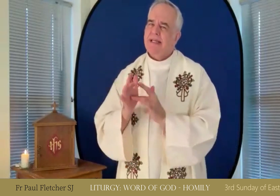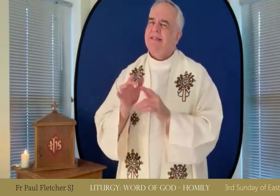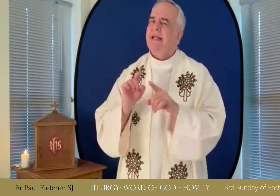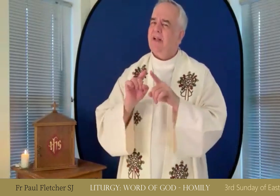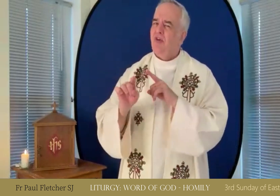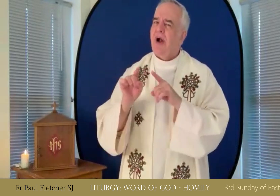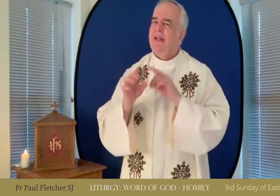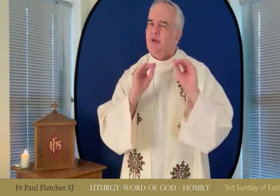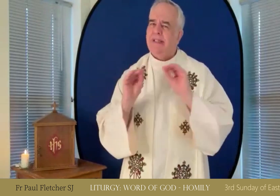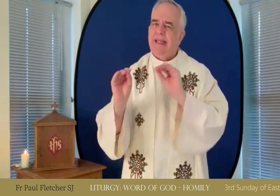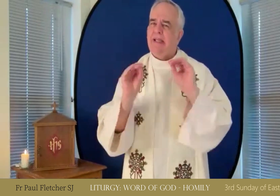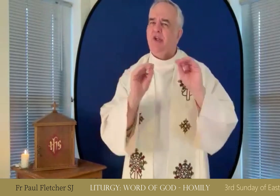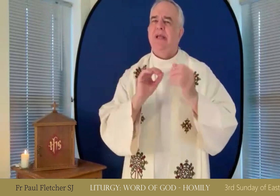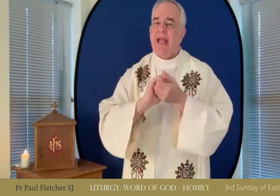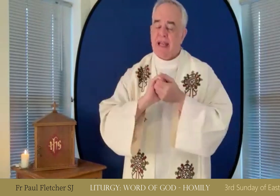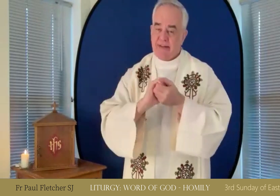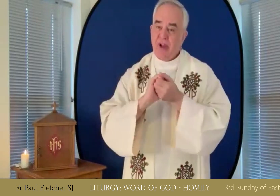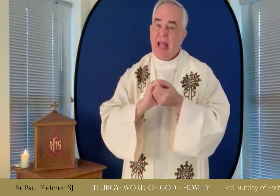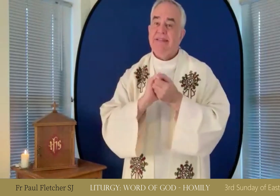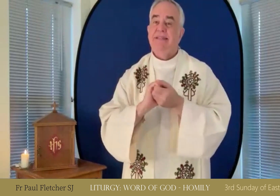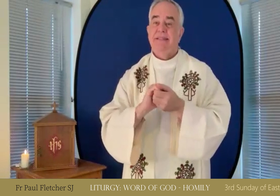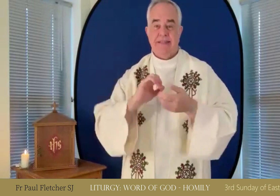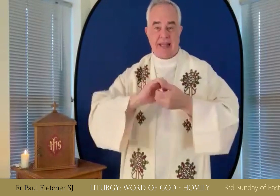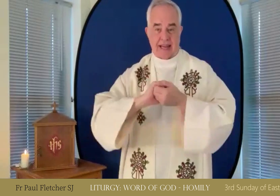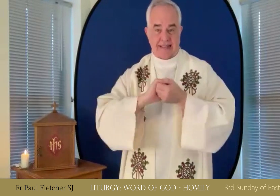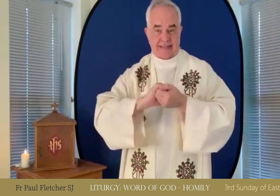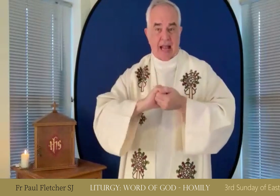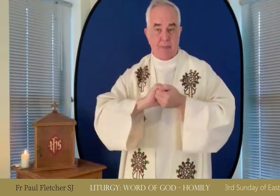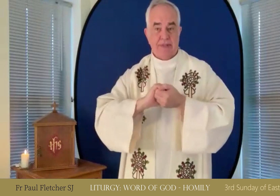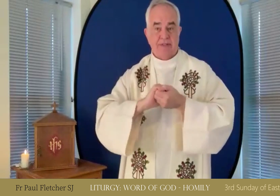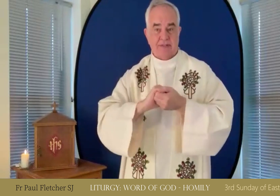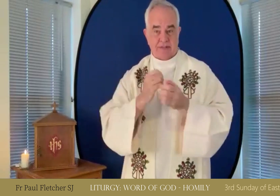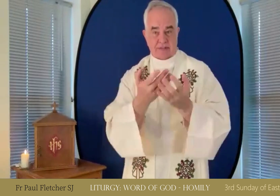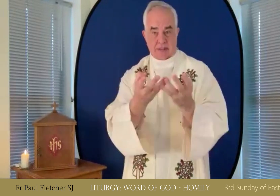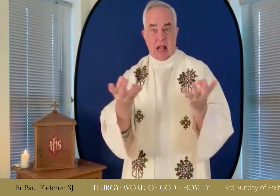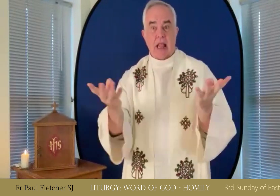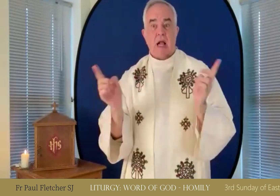Jesus is trying to teach his friends, his disciples, like